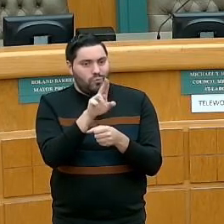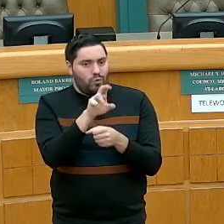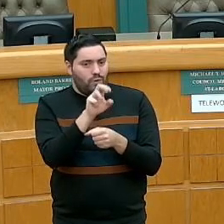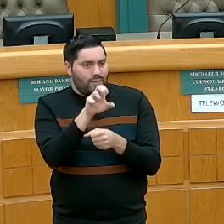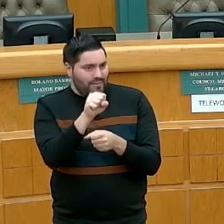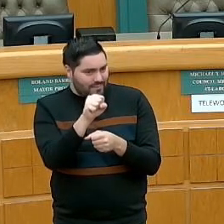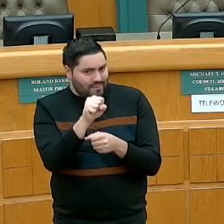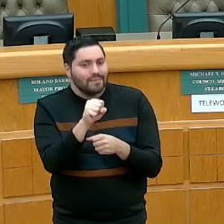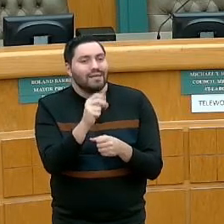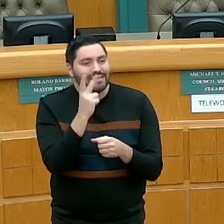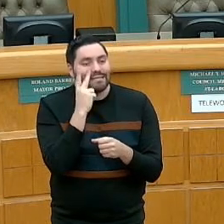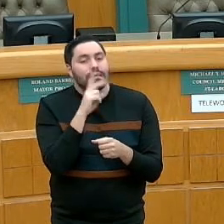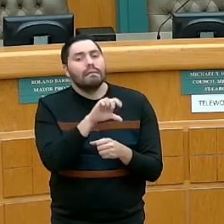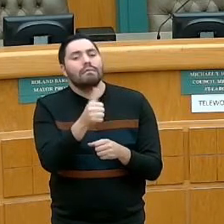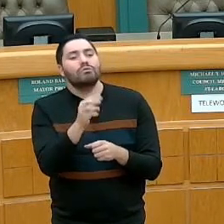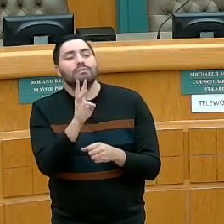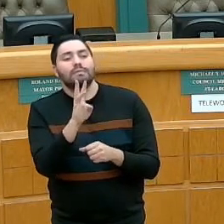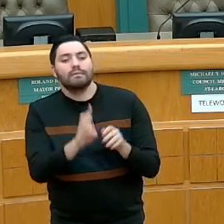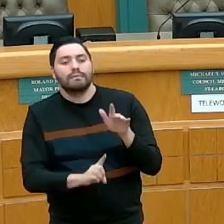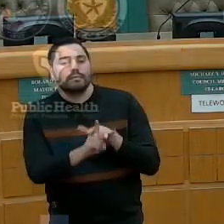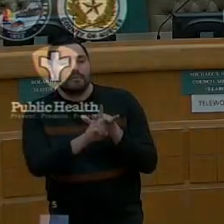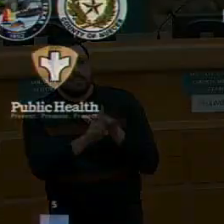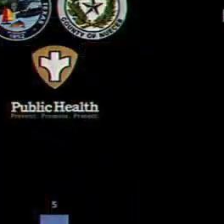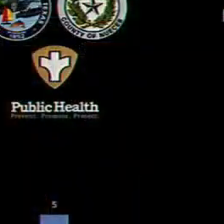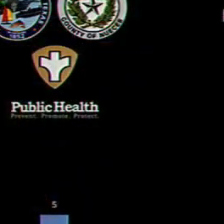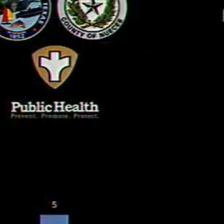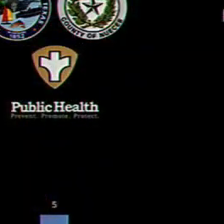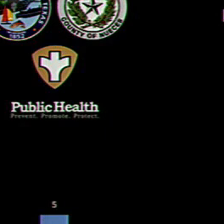seen another 6 positive cases.